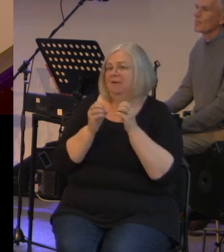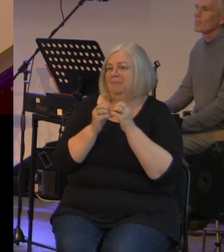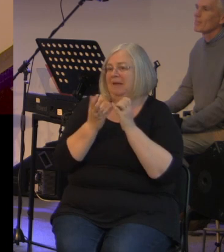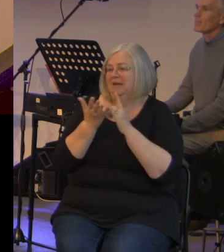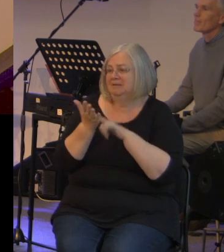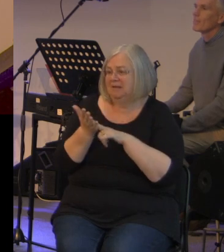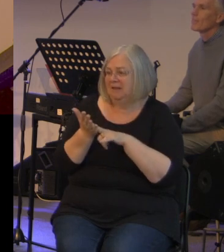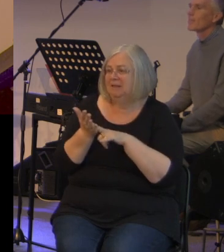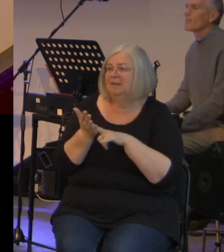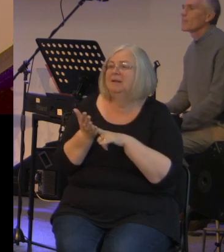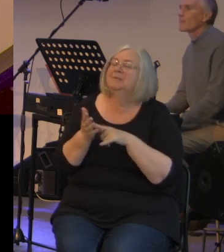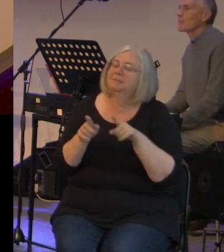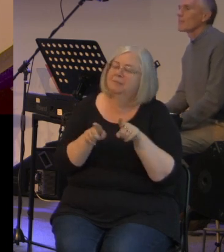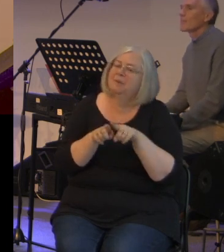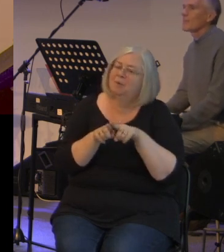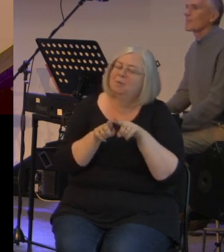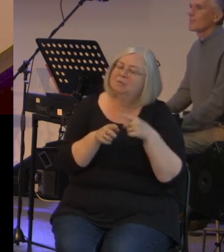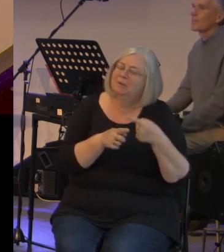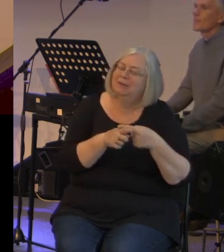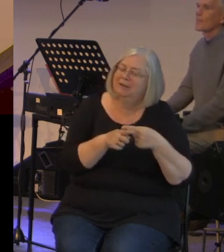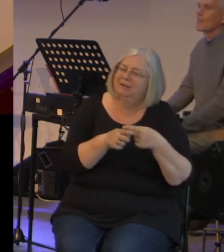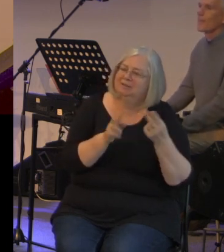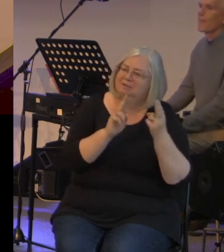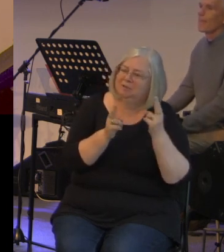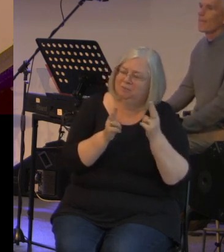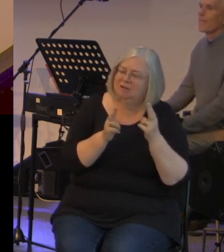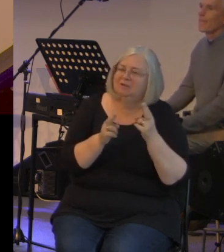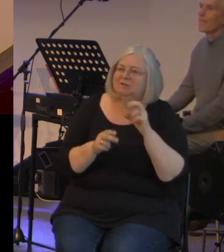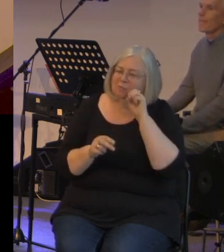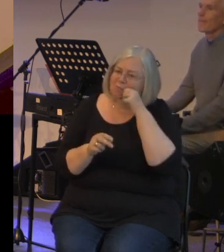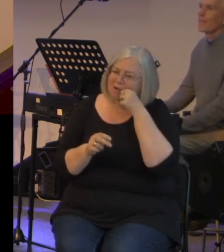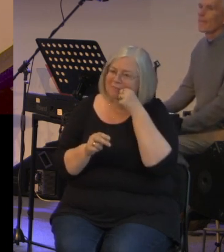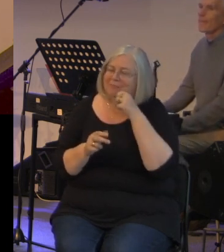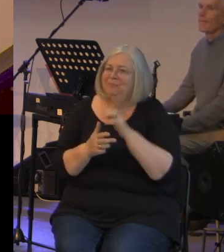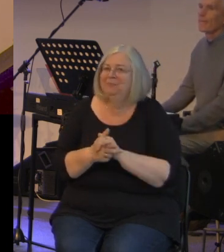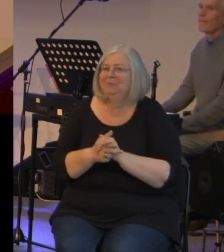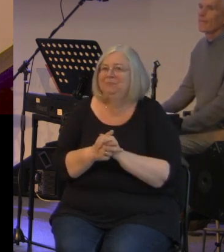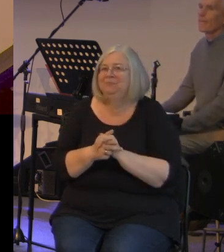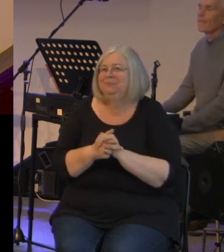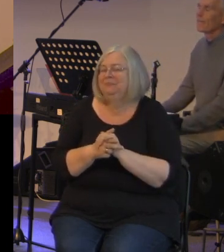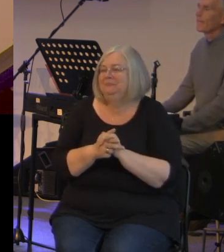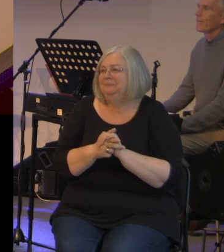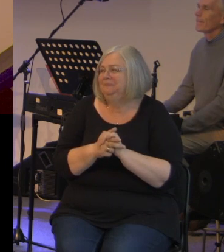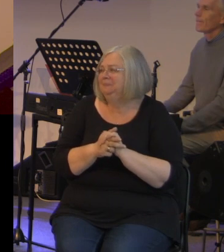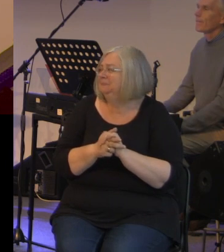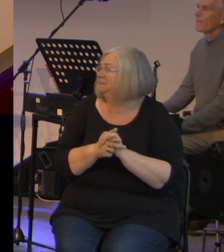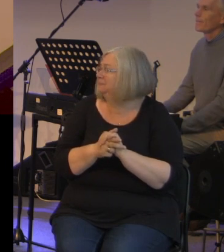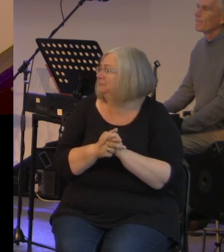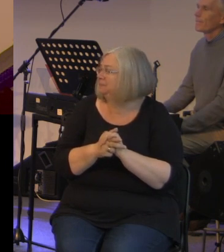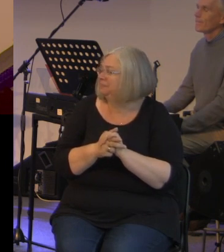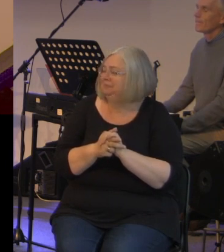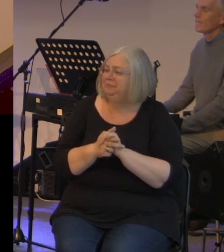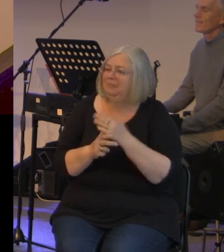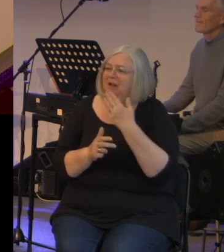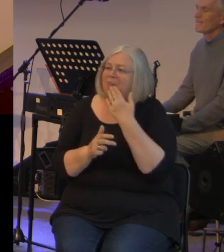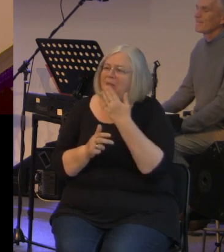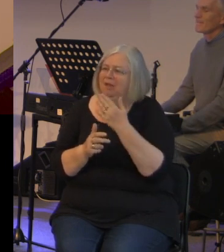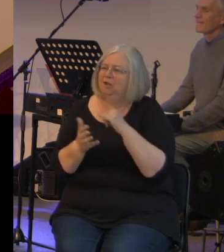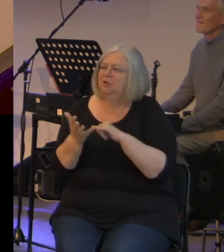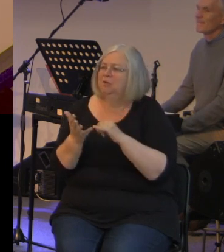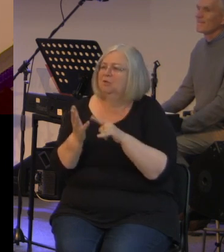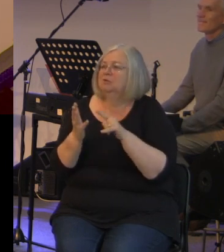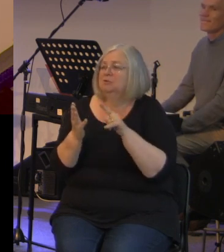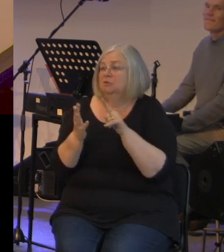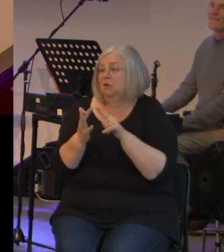English interpretation as she preaches a little bit later. We'll get to know her in a little bit. But thank you, Sue, for